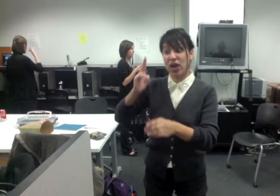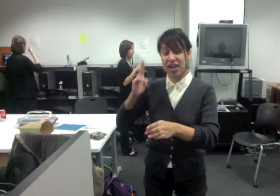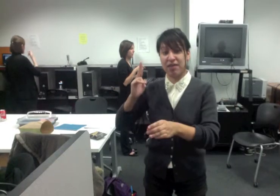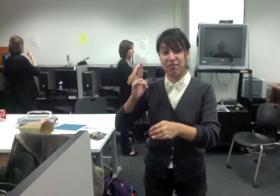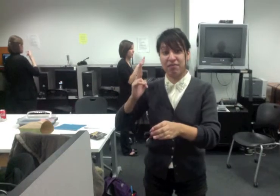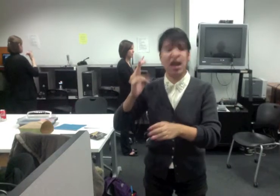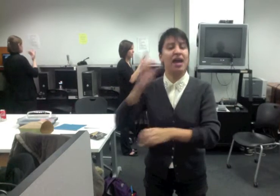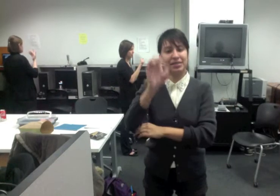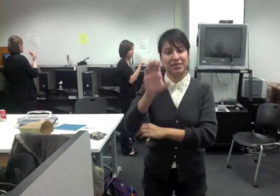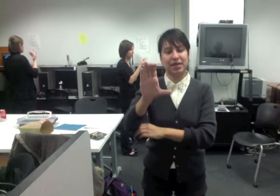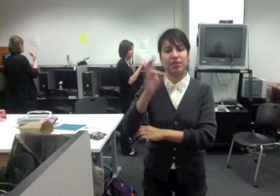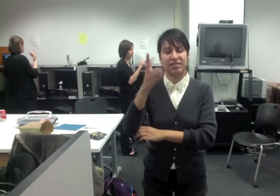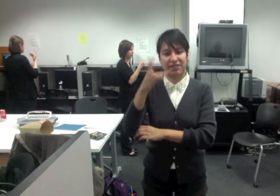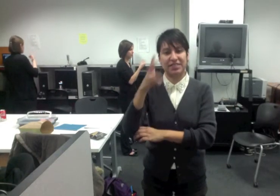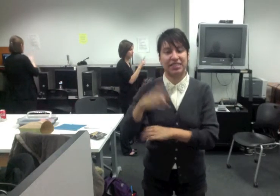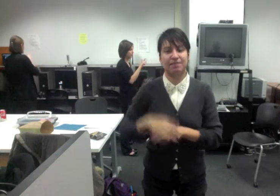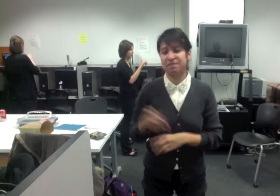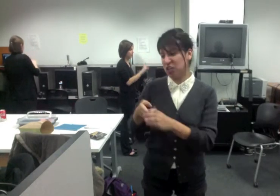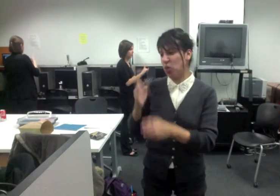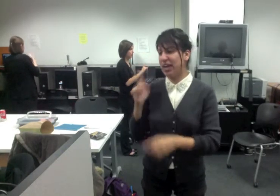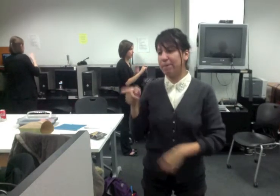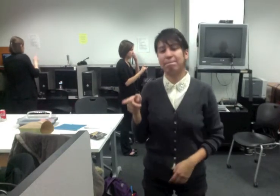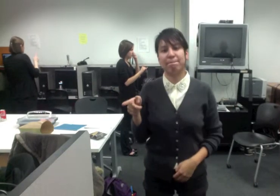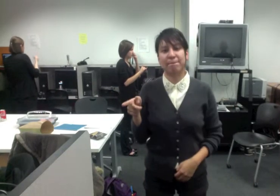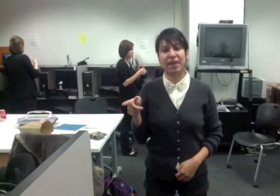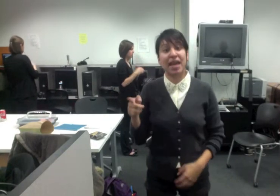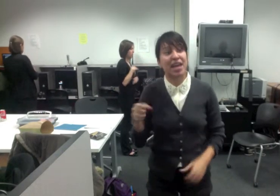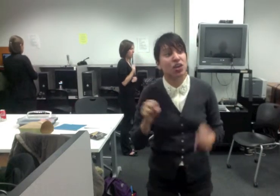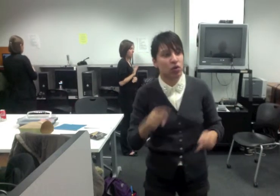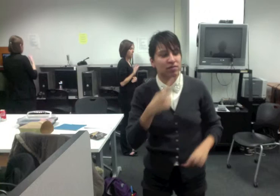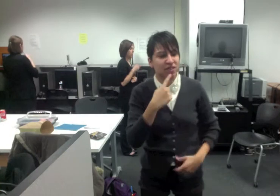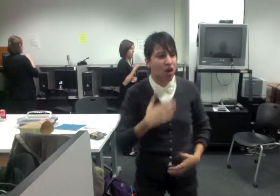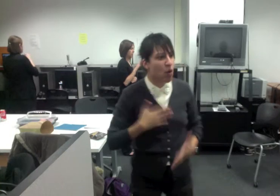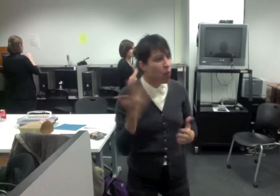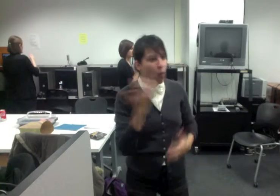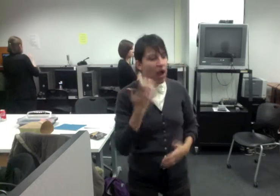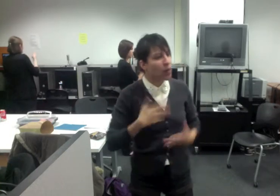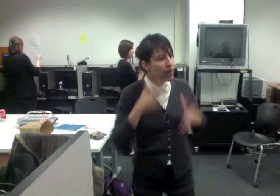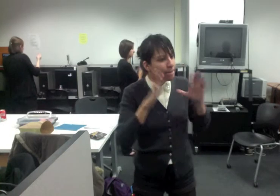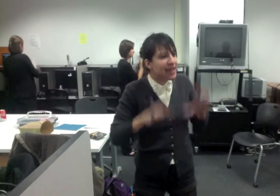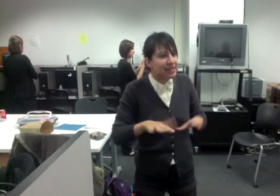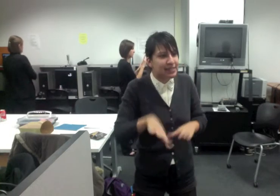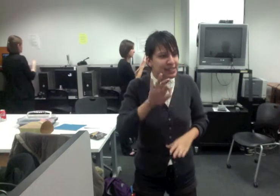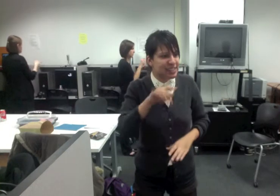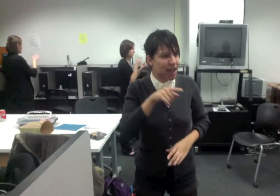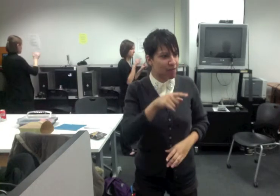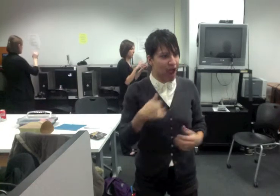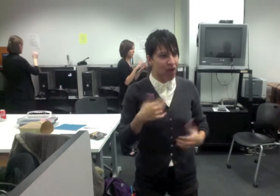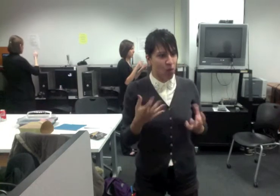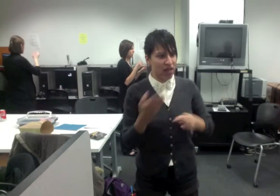could have said, "That's an amazing discovery, guys, and I will improve upon your technology." But he didn't. He wasn't first. He didn't get rich. He